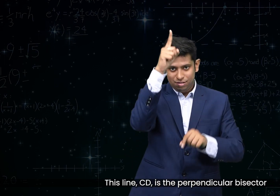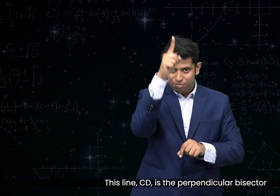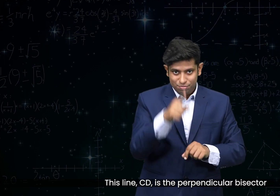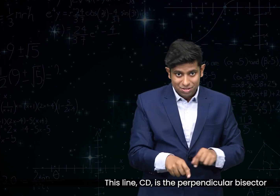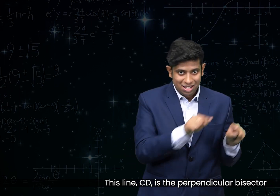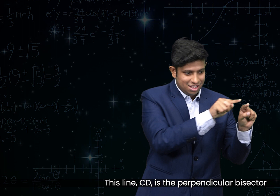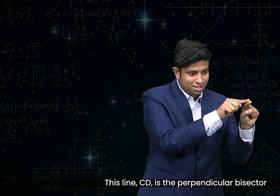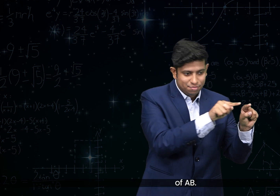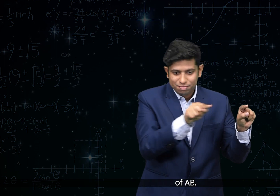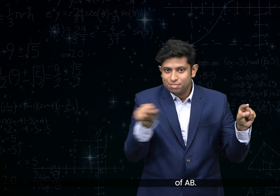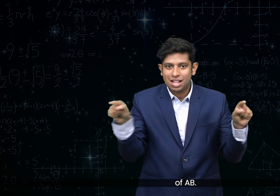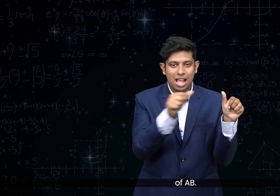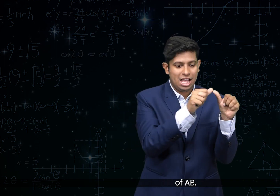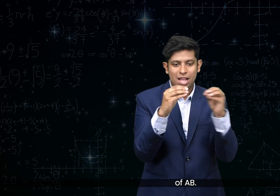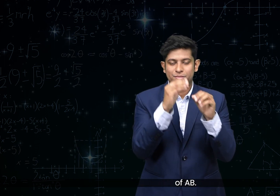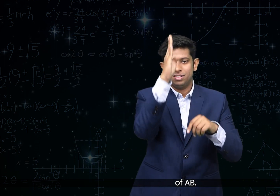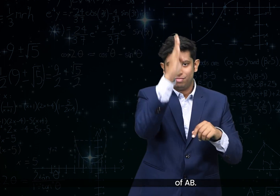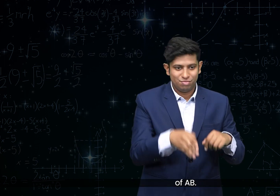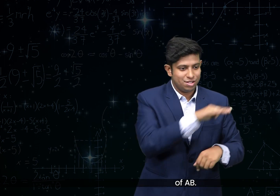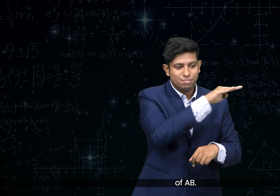perpendicular bisector of AB.